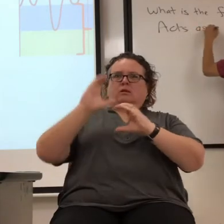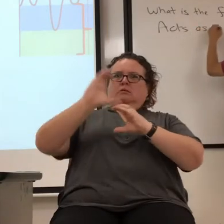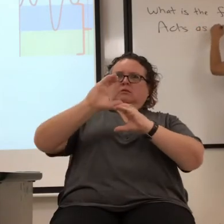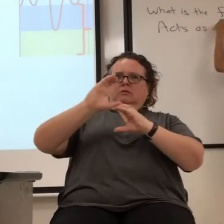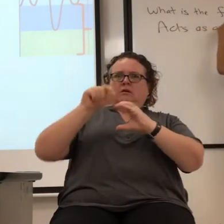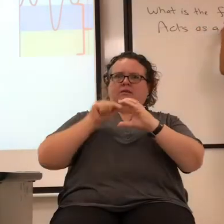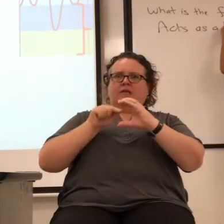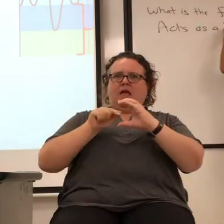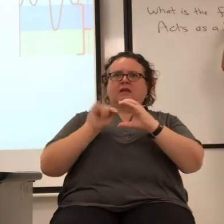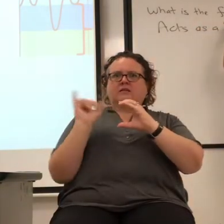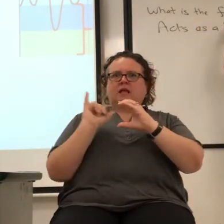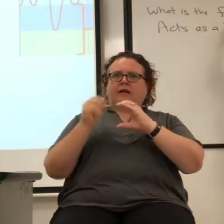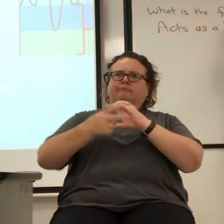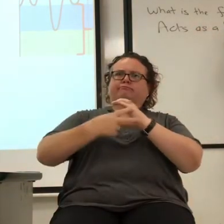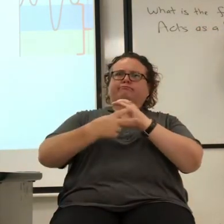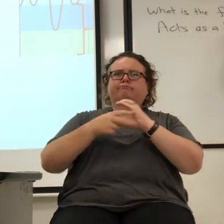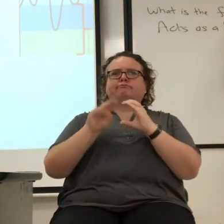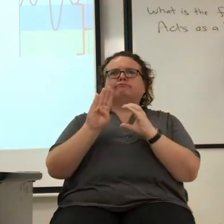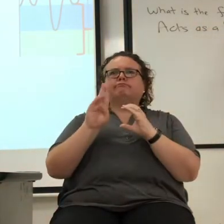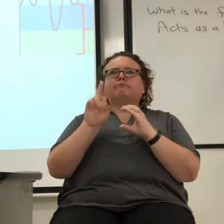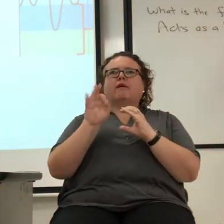Acts as a buffer